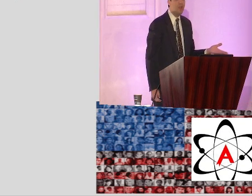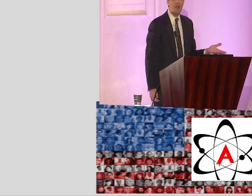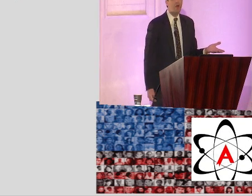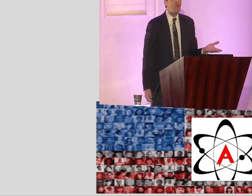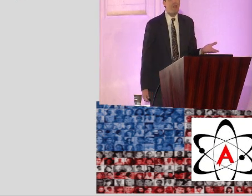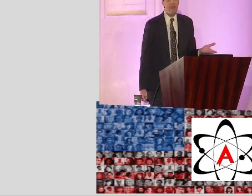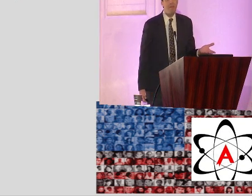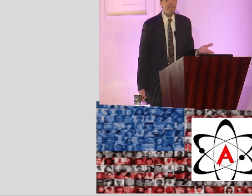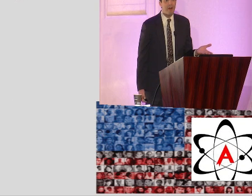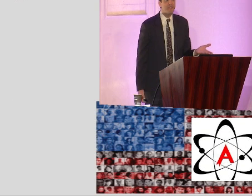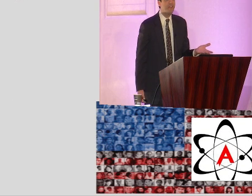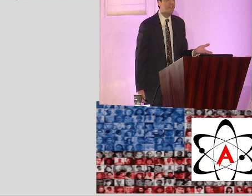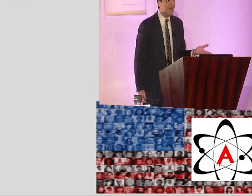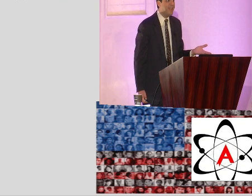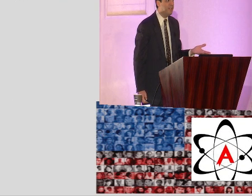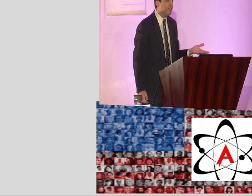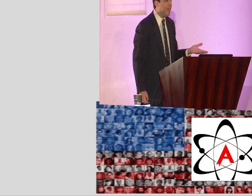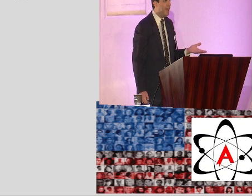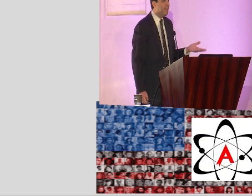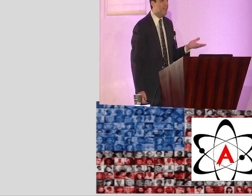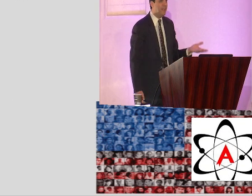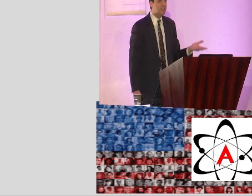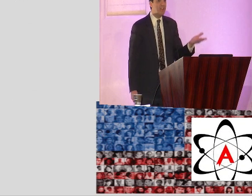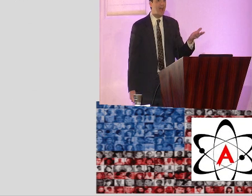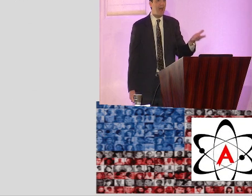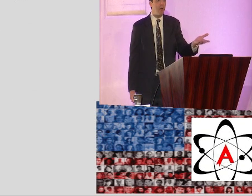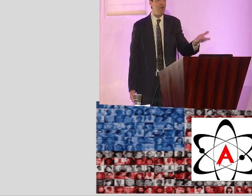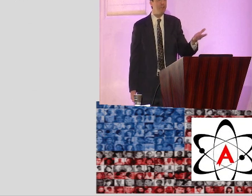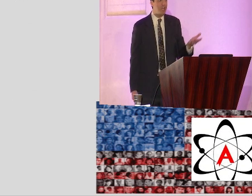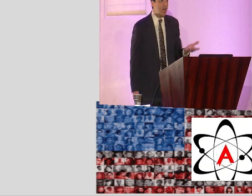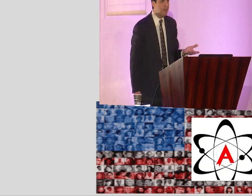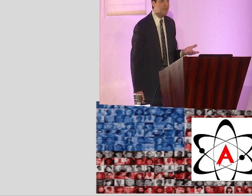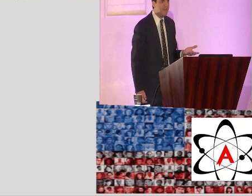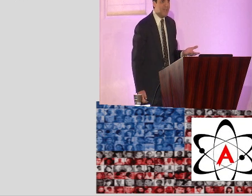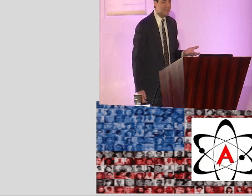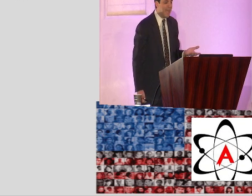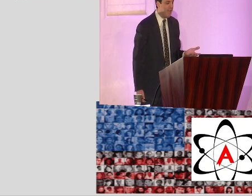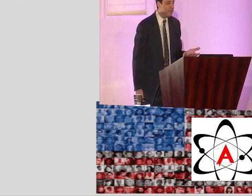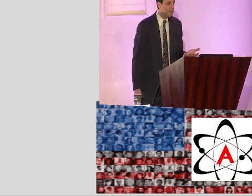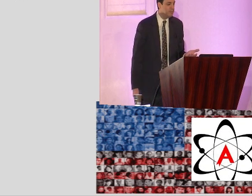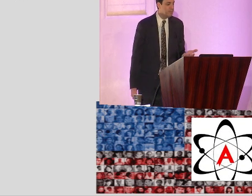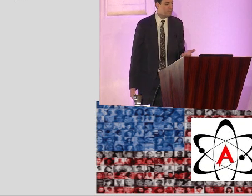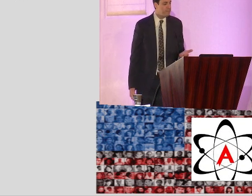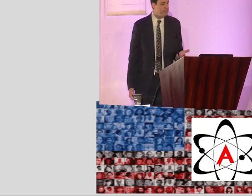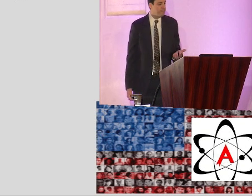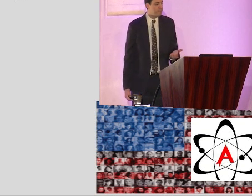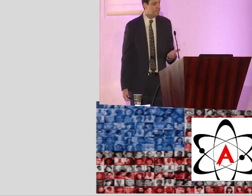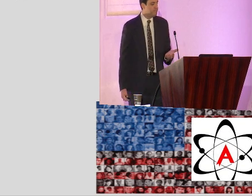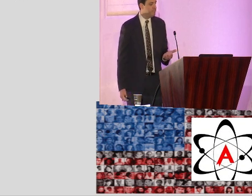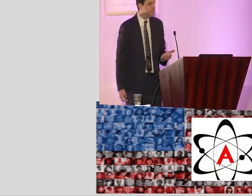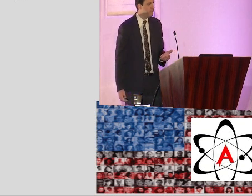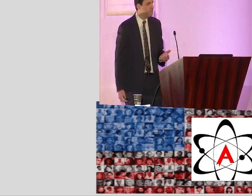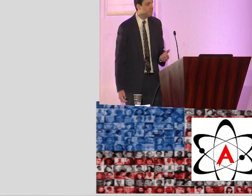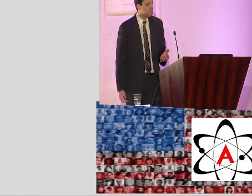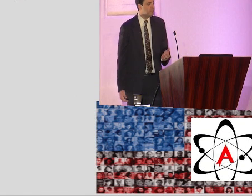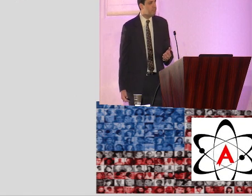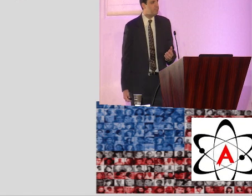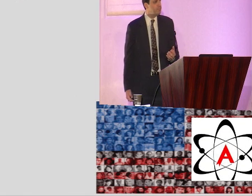else. We must fight that. It is our job to fight that.